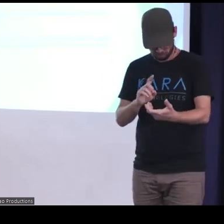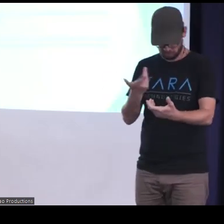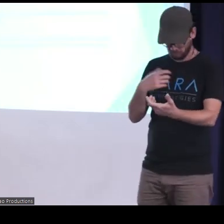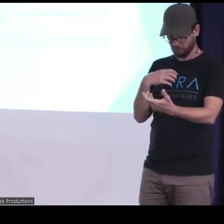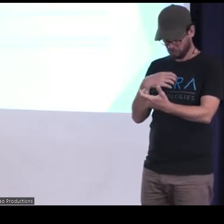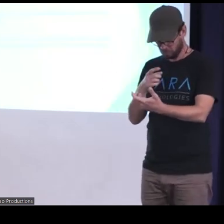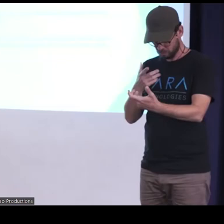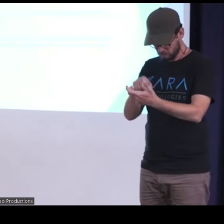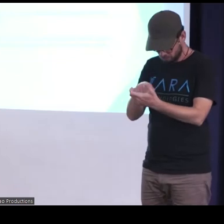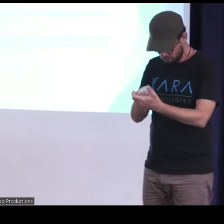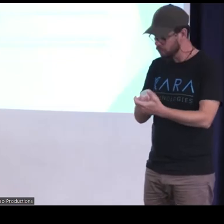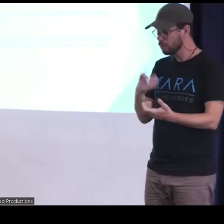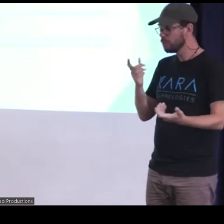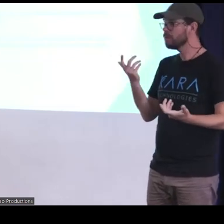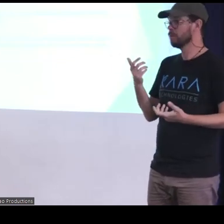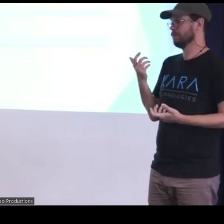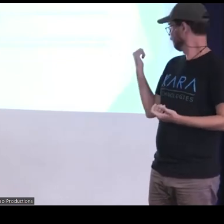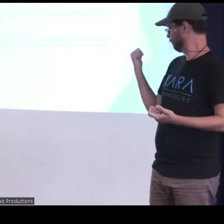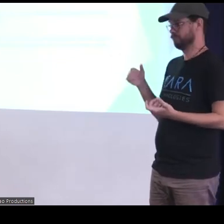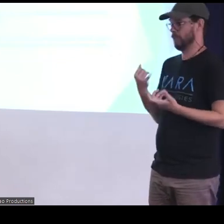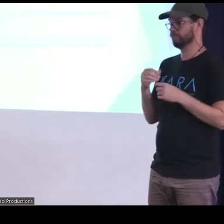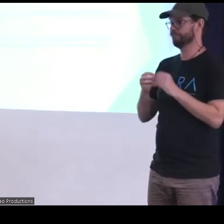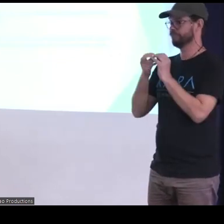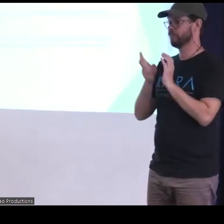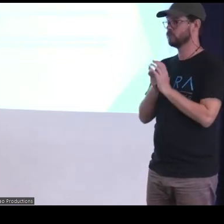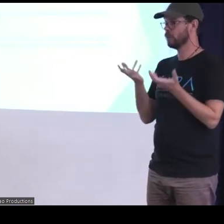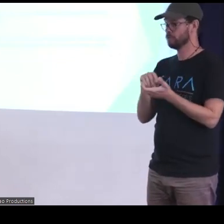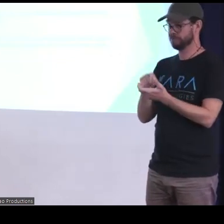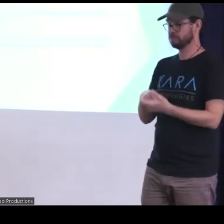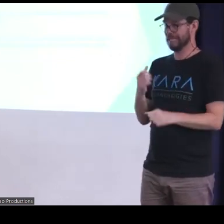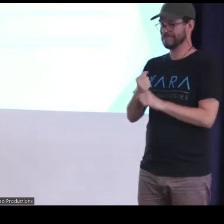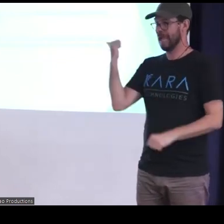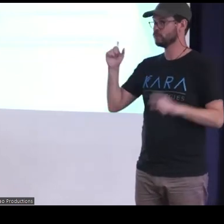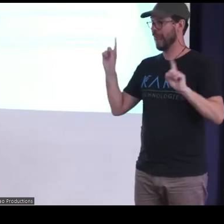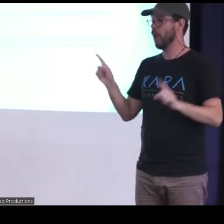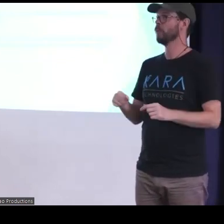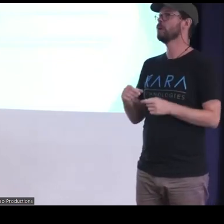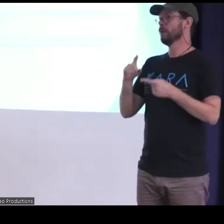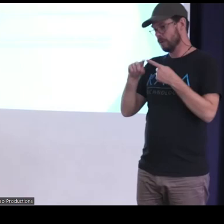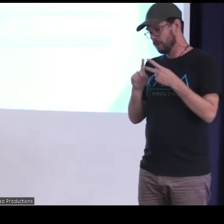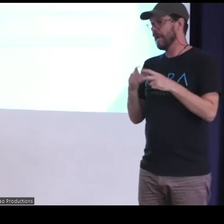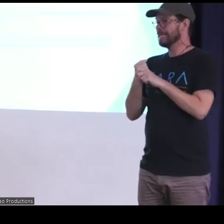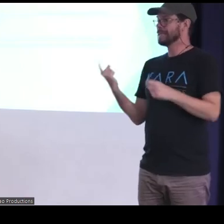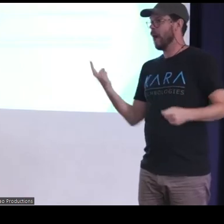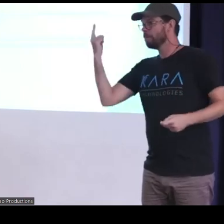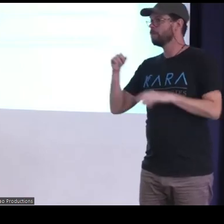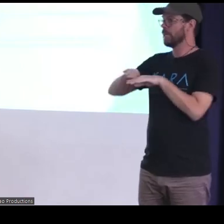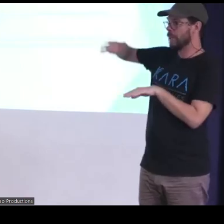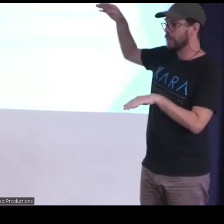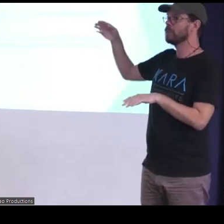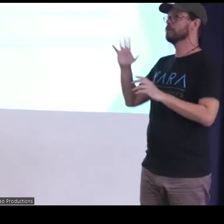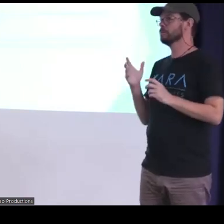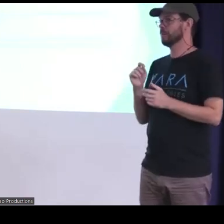tell me what to do. They're not going to be on my phone. So it's this kind of video that would be saying, please evacuate